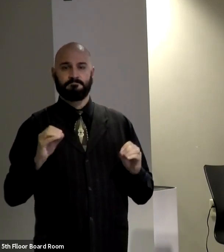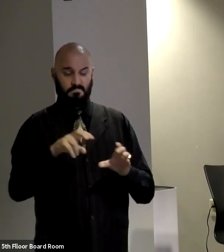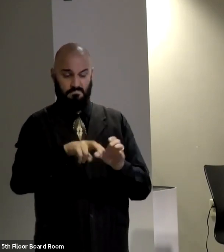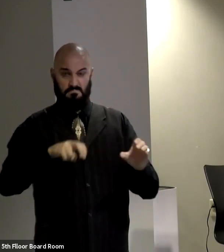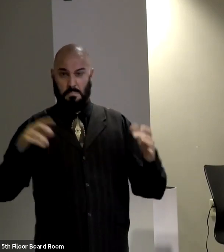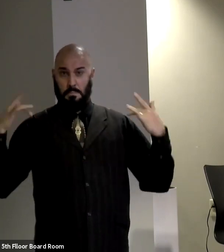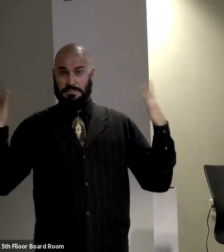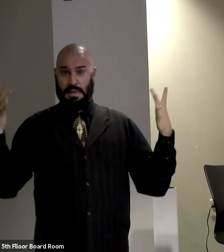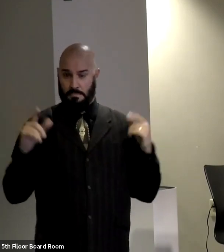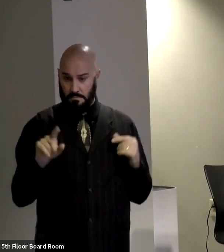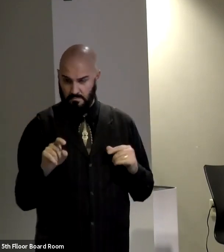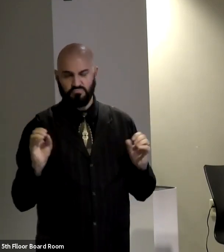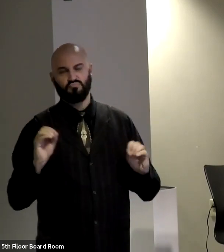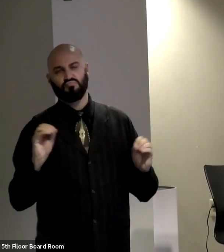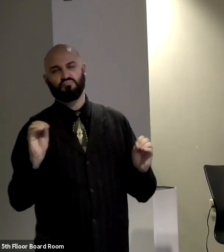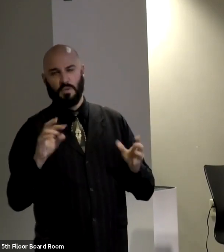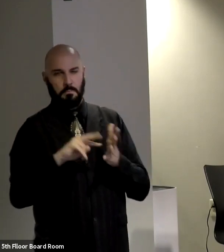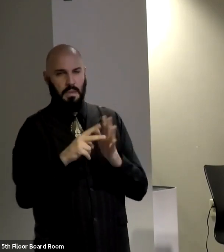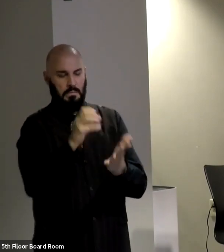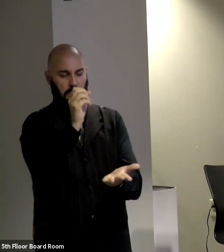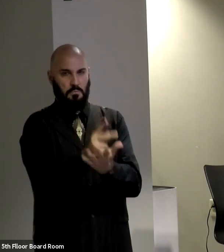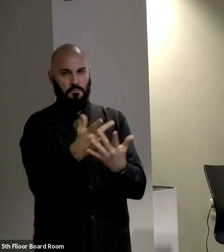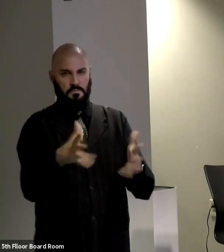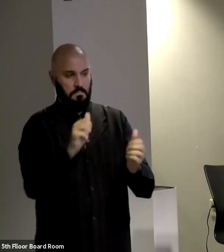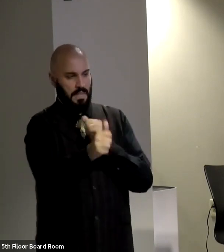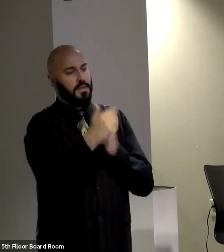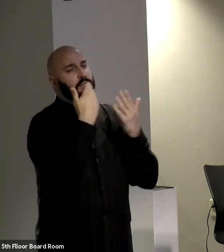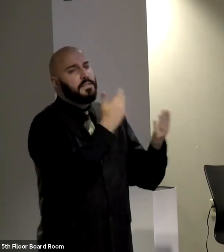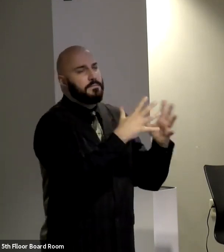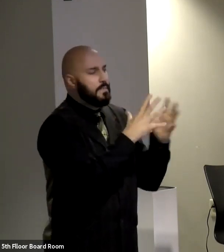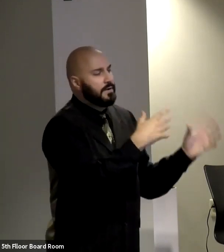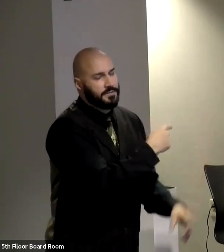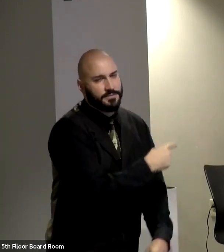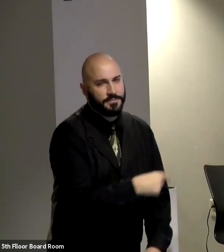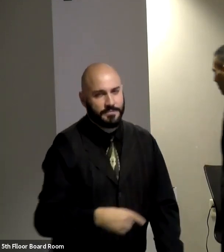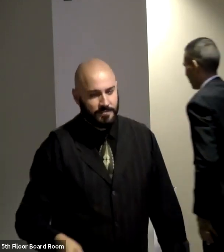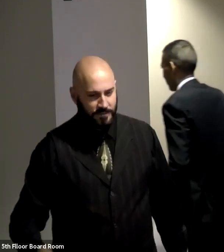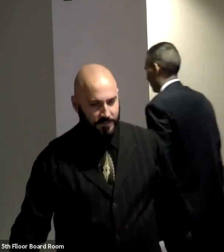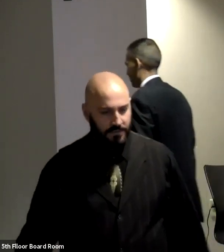Abstaining? Hearing none, it is approved, and thank you very much. Thank you, sir.